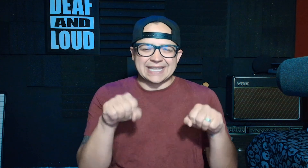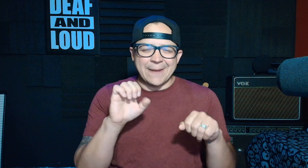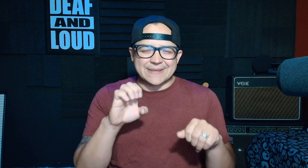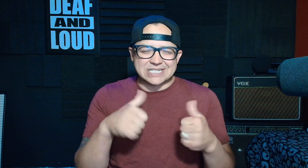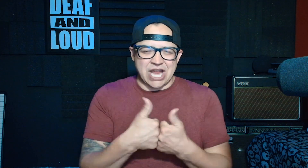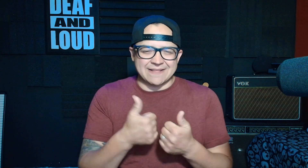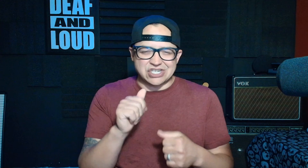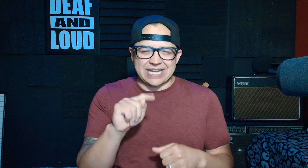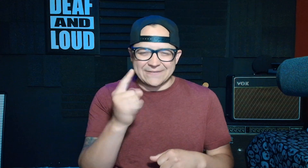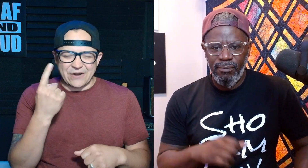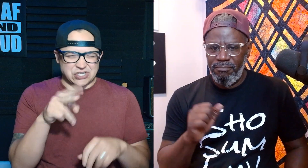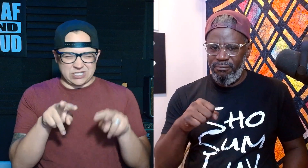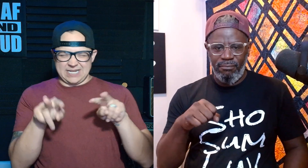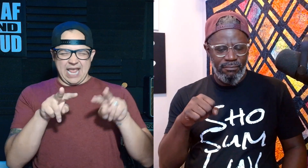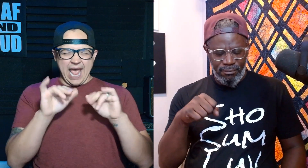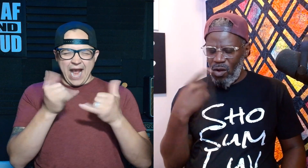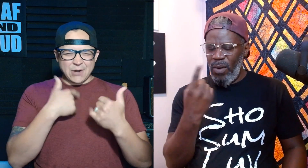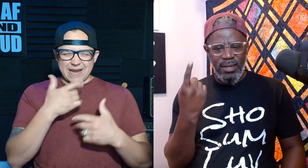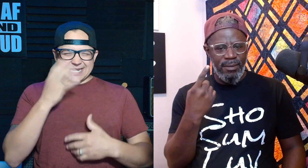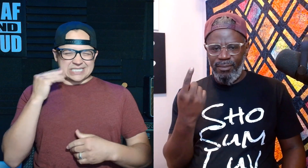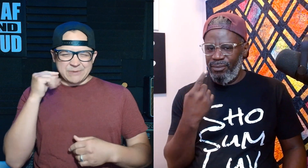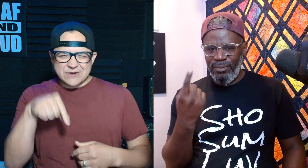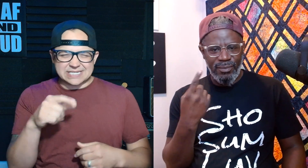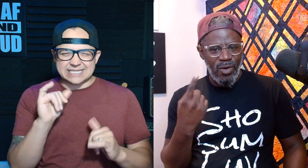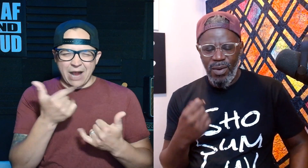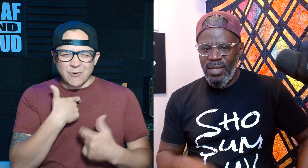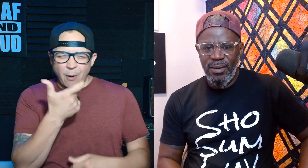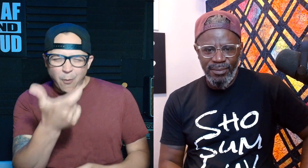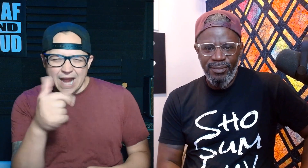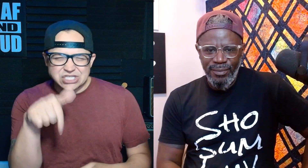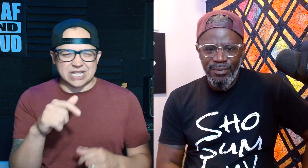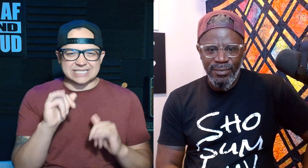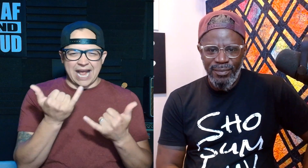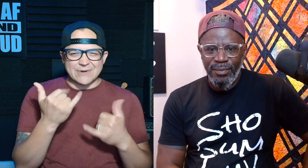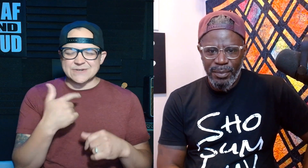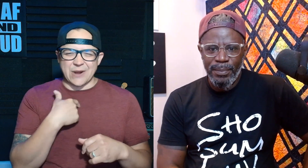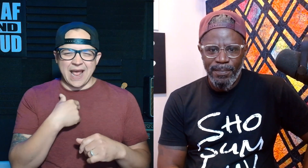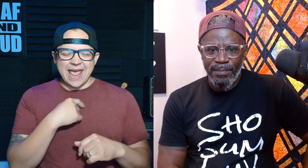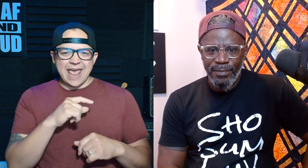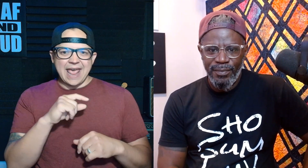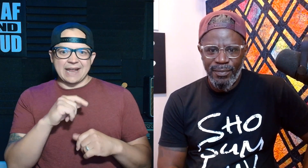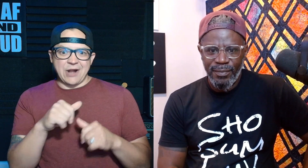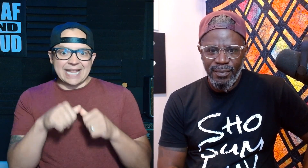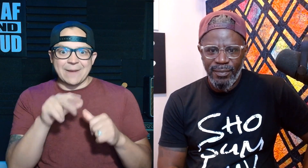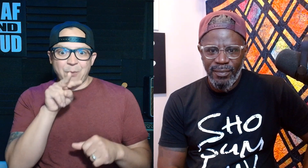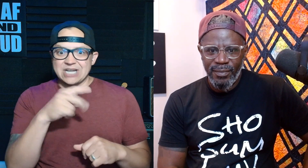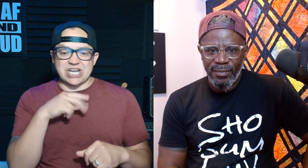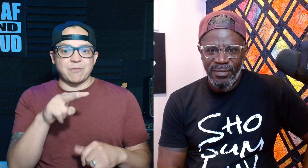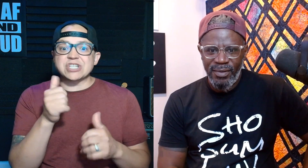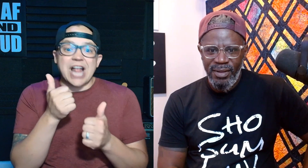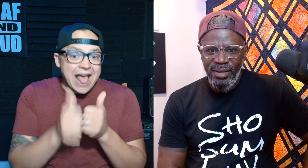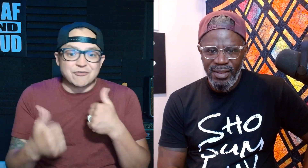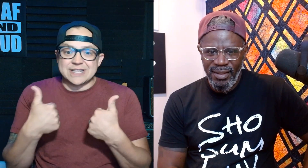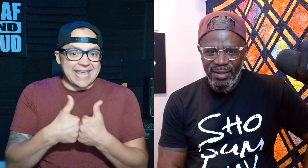new can be challenging at first. You're like, how do I experience this? How do I watch this? How do I start? I kept